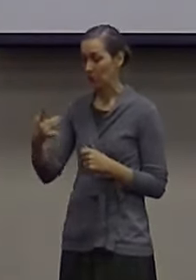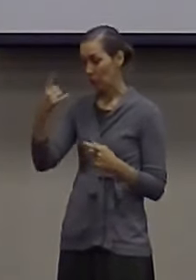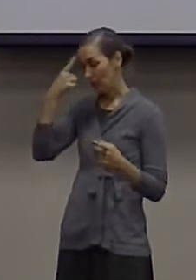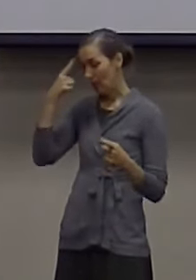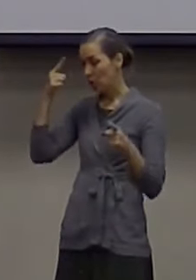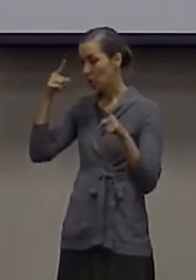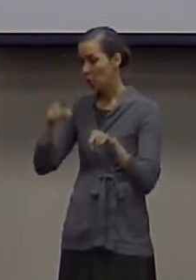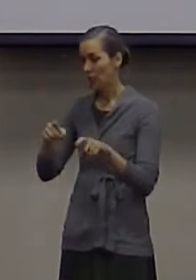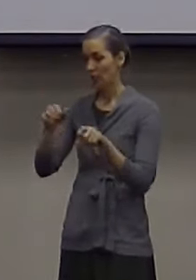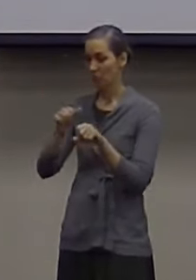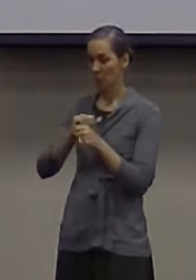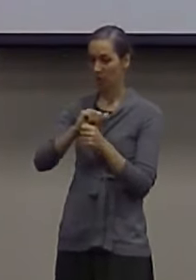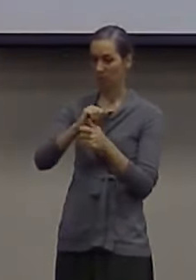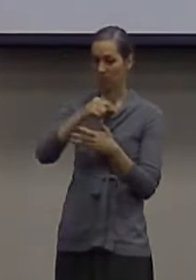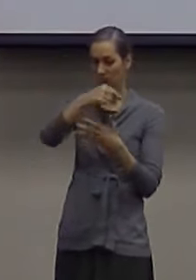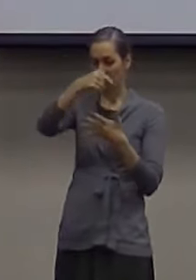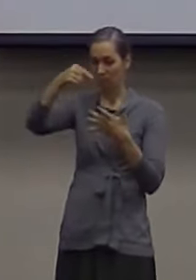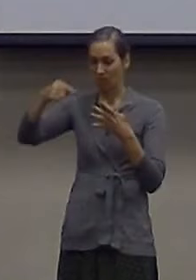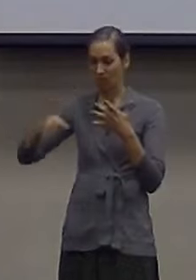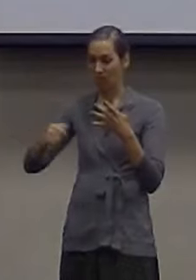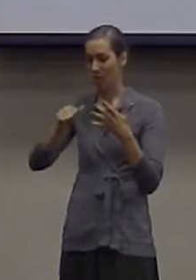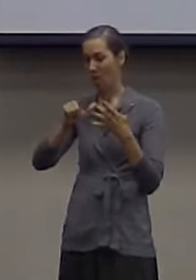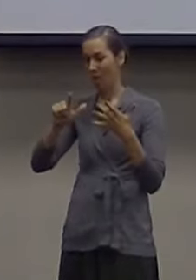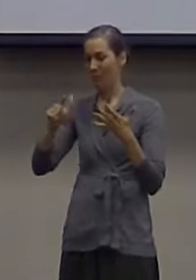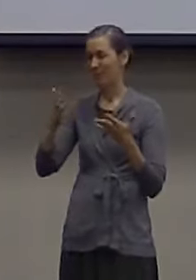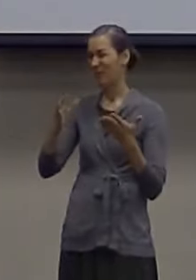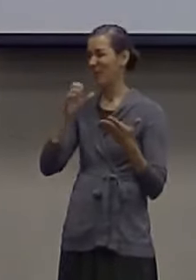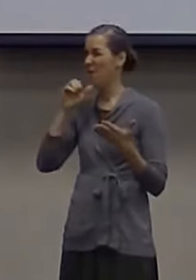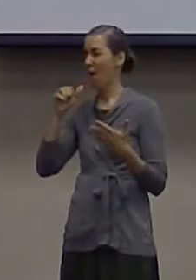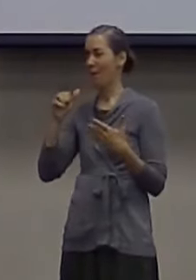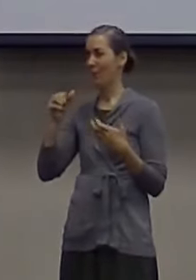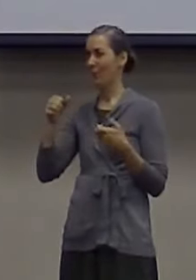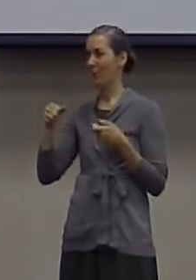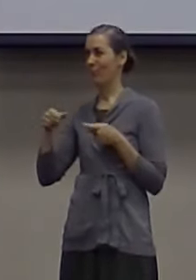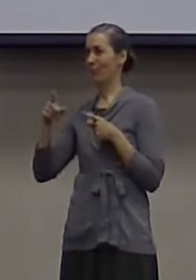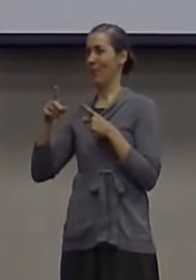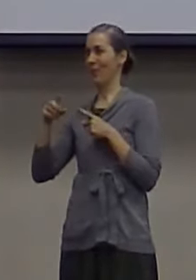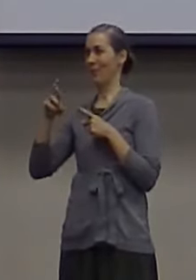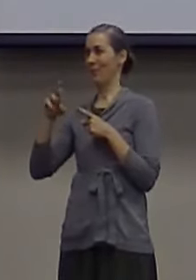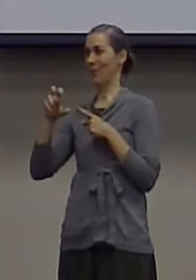those, and not sure about the recliner, but